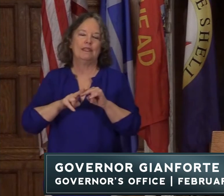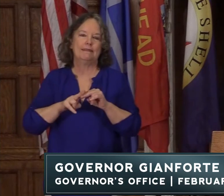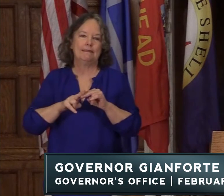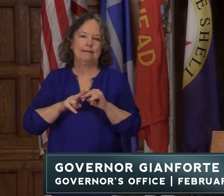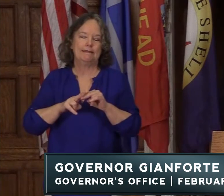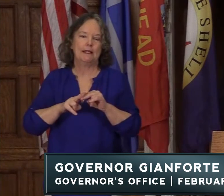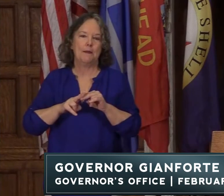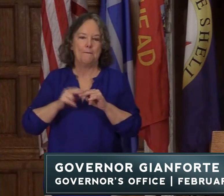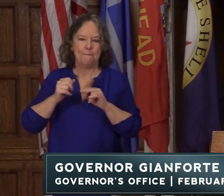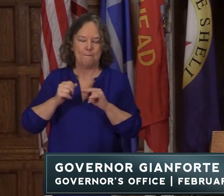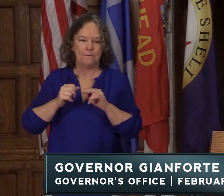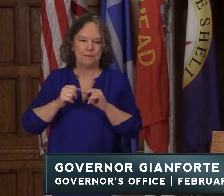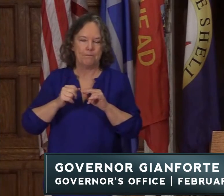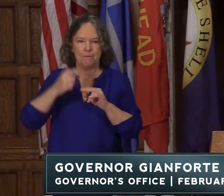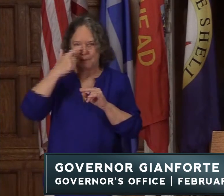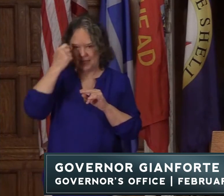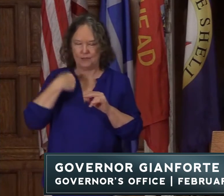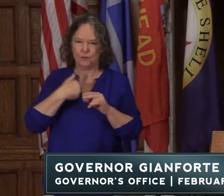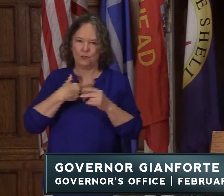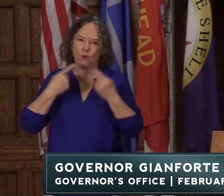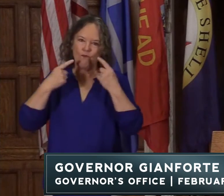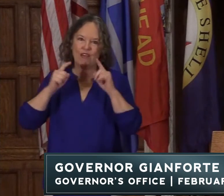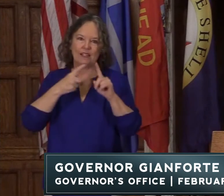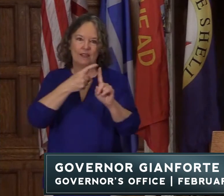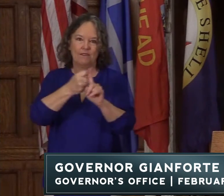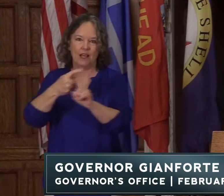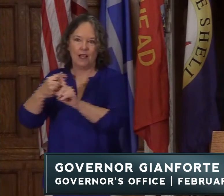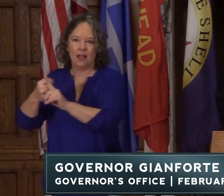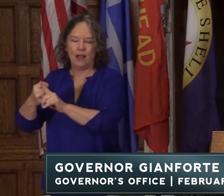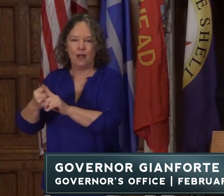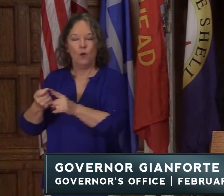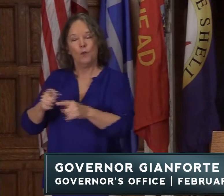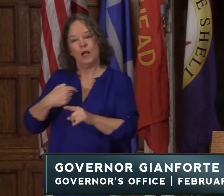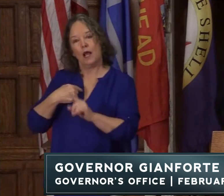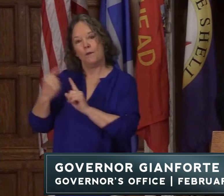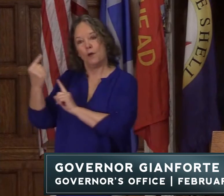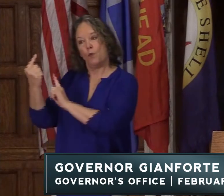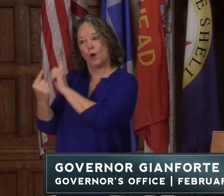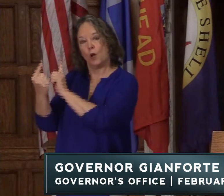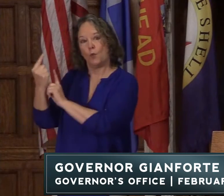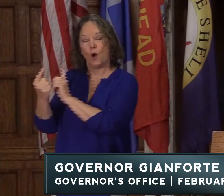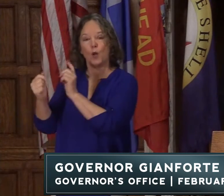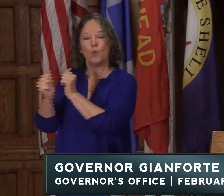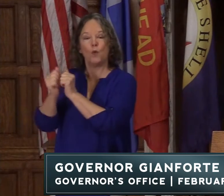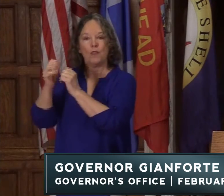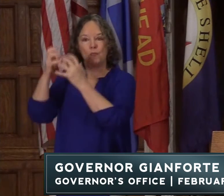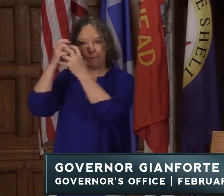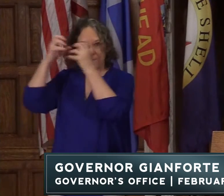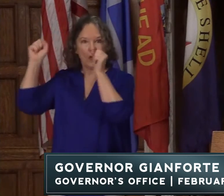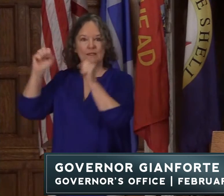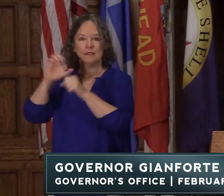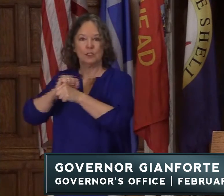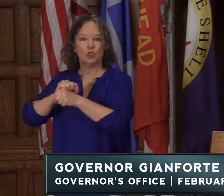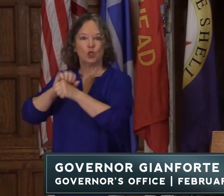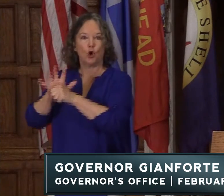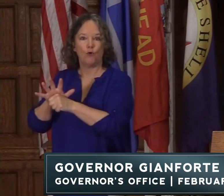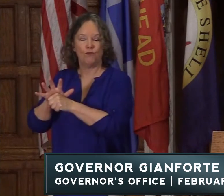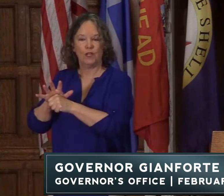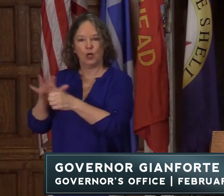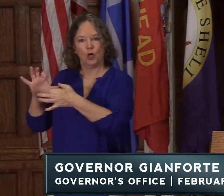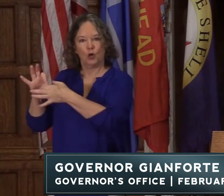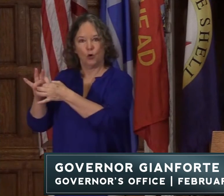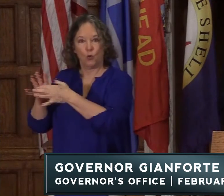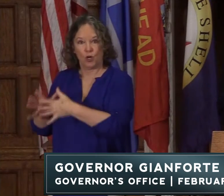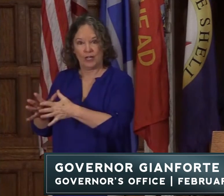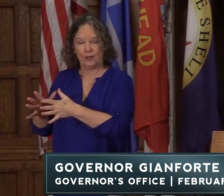getting them in people's arms. When I was in a one-on-one conversation with the White House today, with the president's COVID